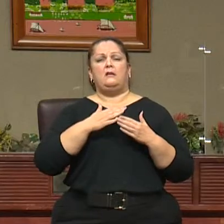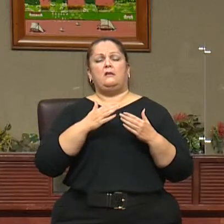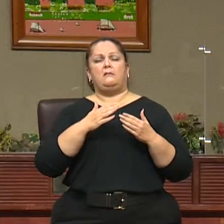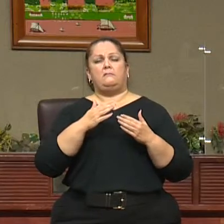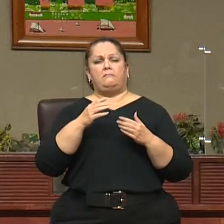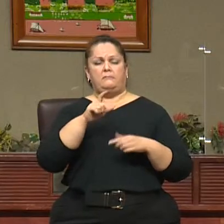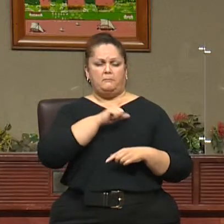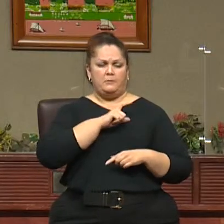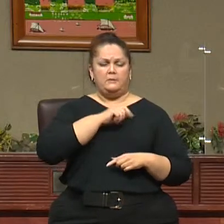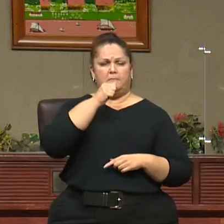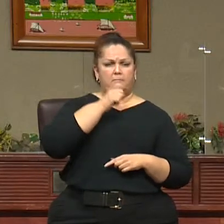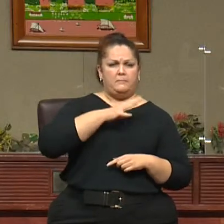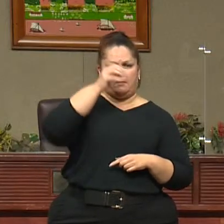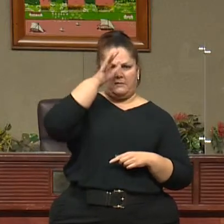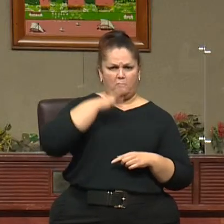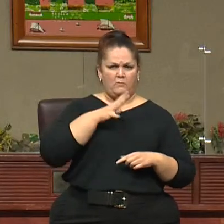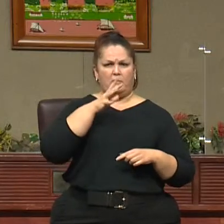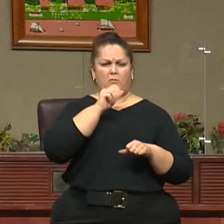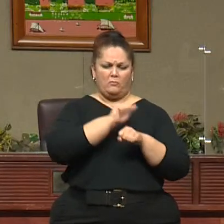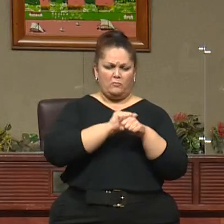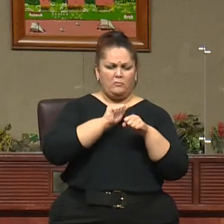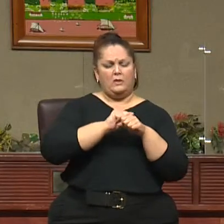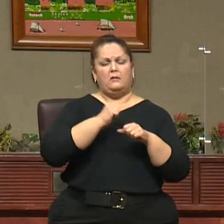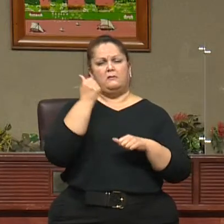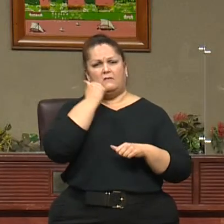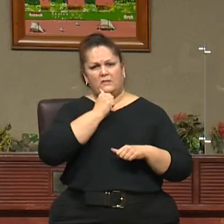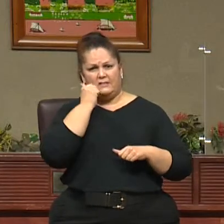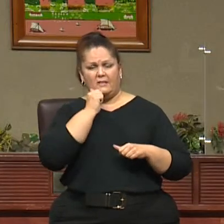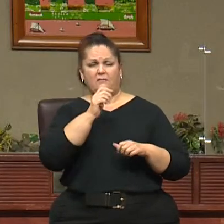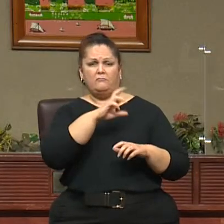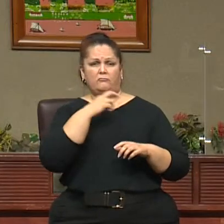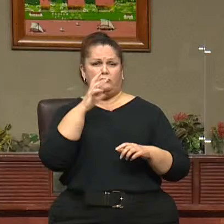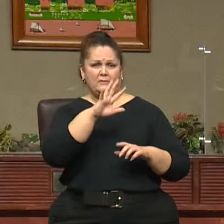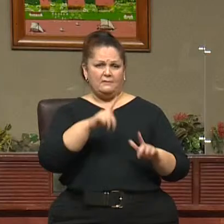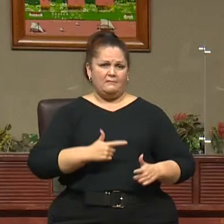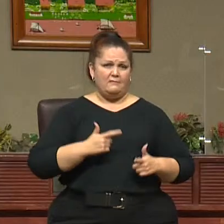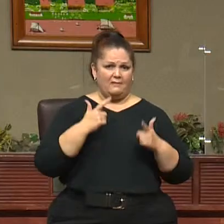every day who put their lives on the line. With that,